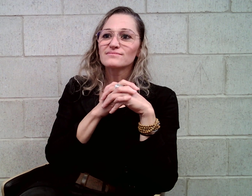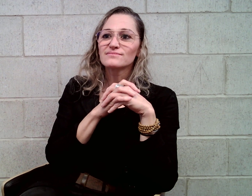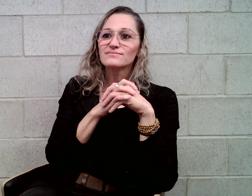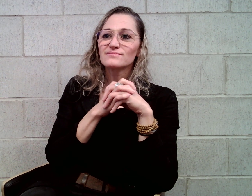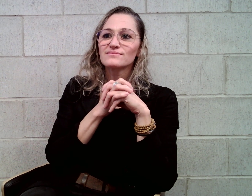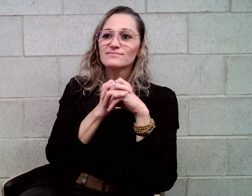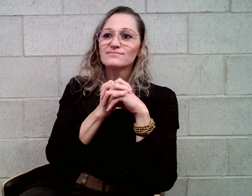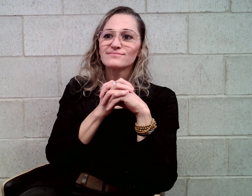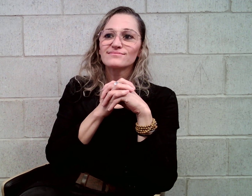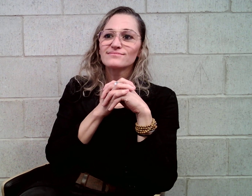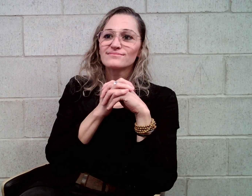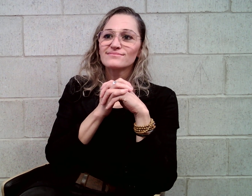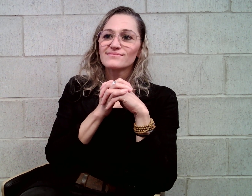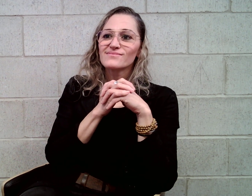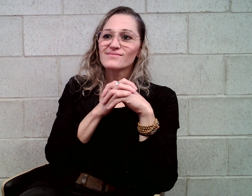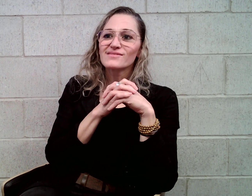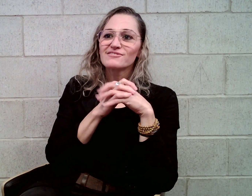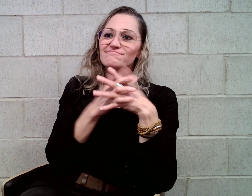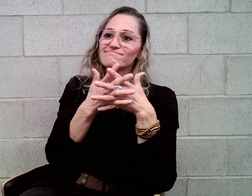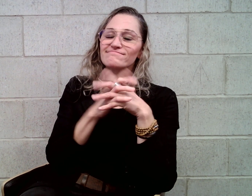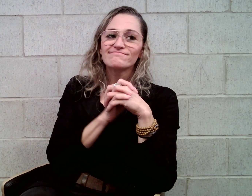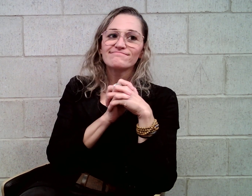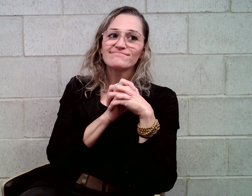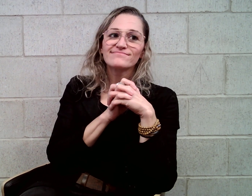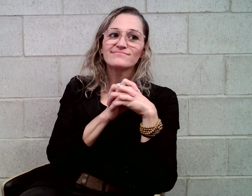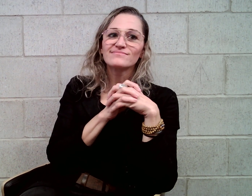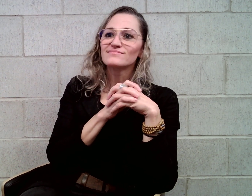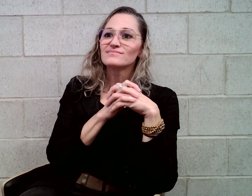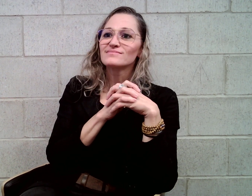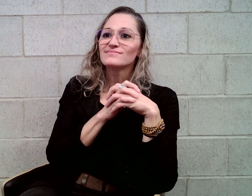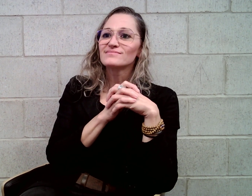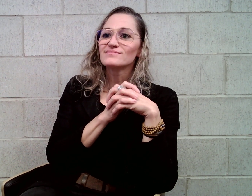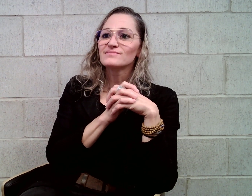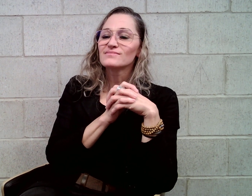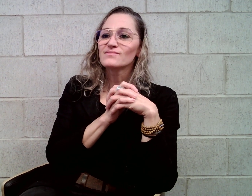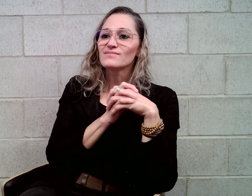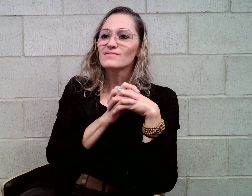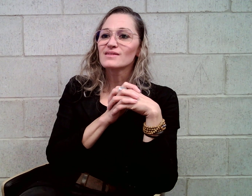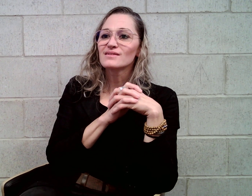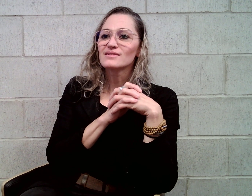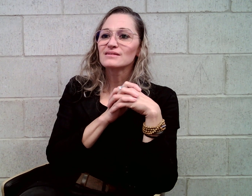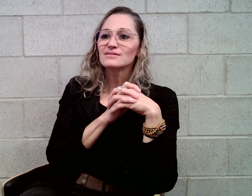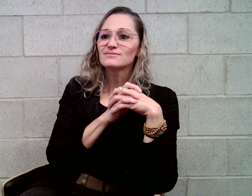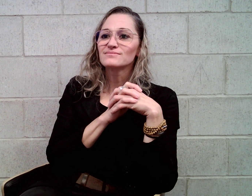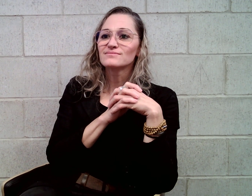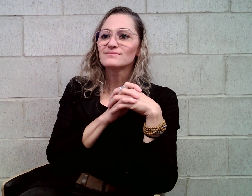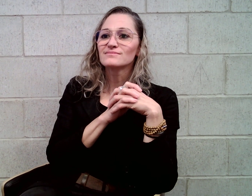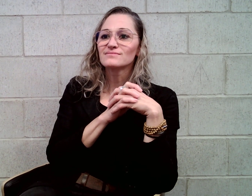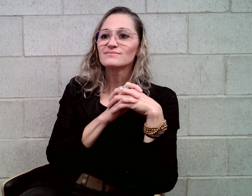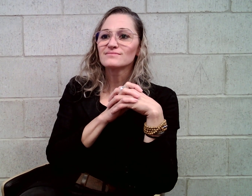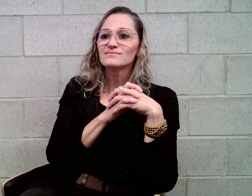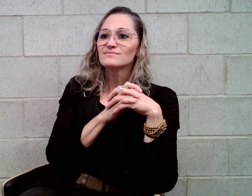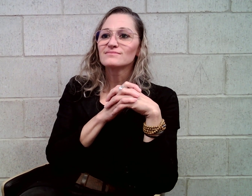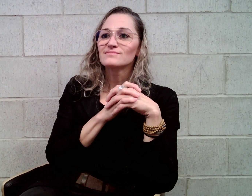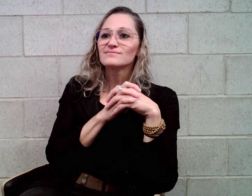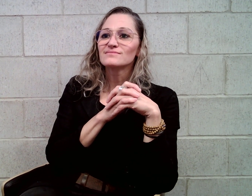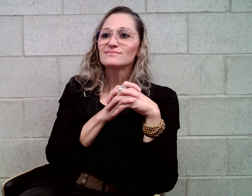you offer in that moment. I remember in one of the rehearsals, I think in 2022, you also brought it back up to me that in Hamlet,